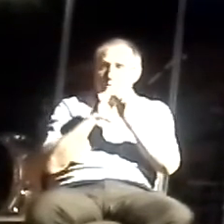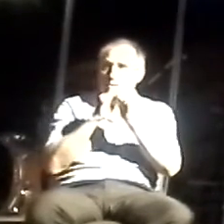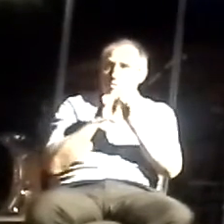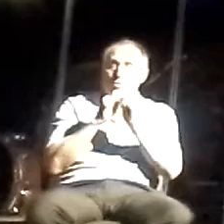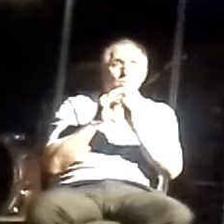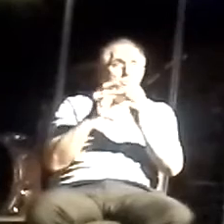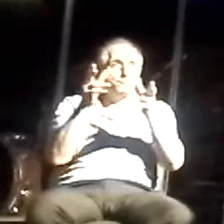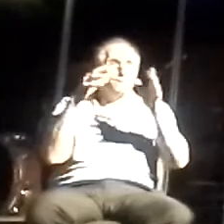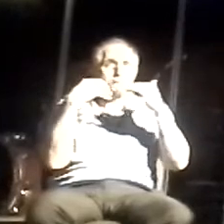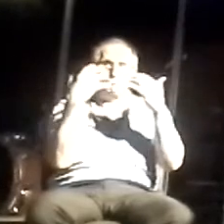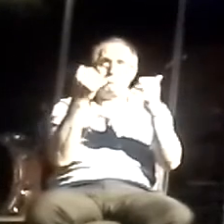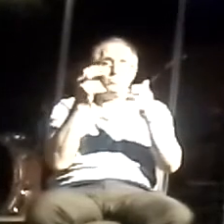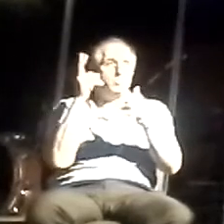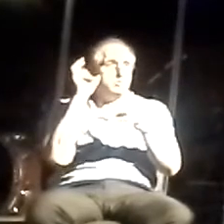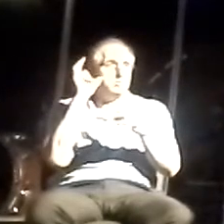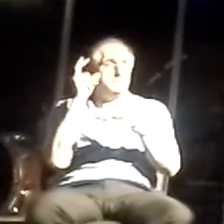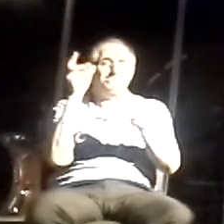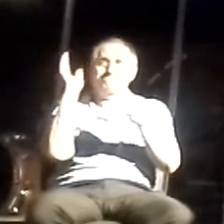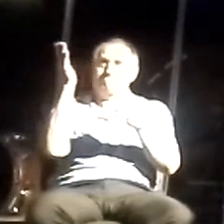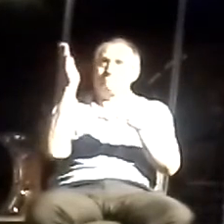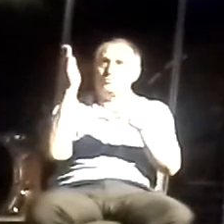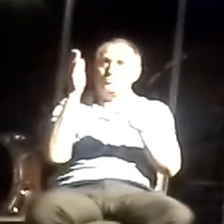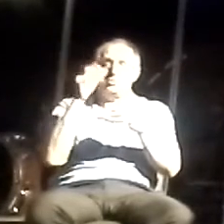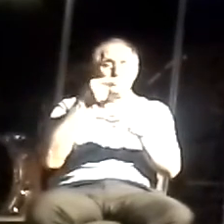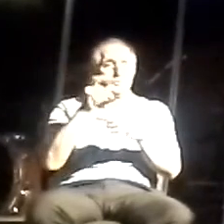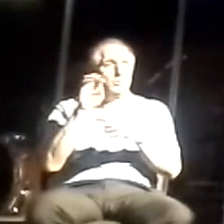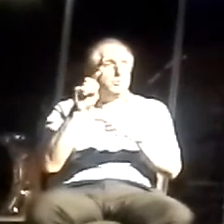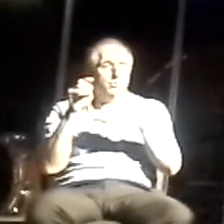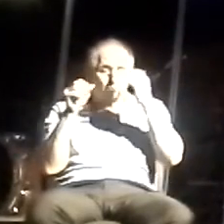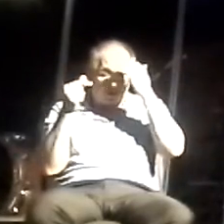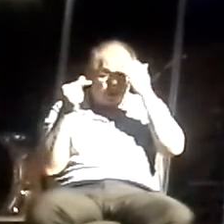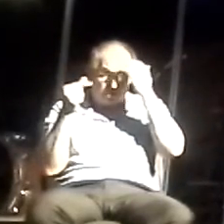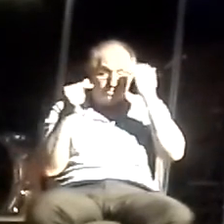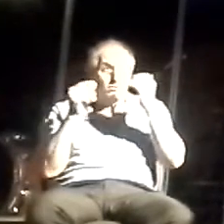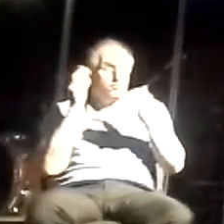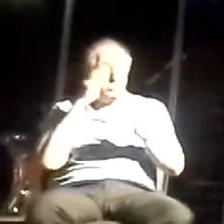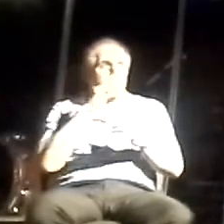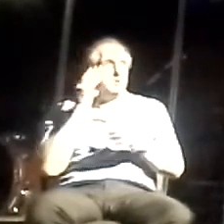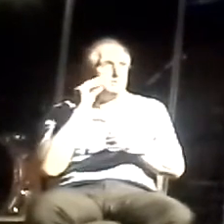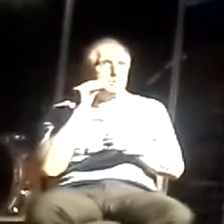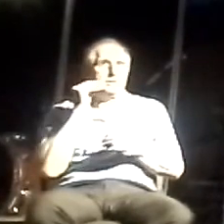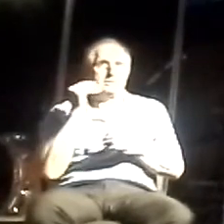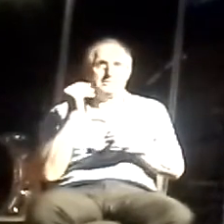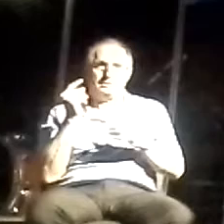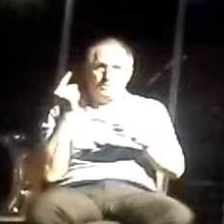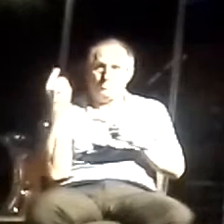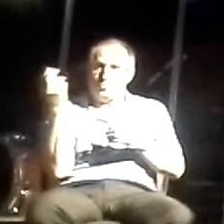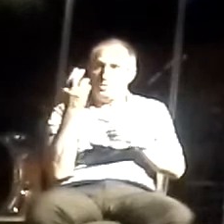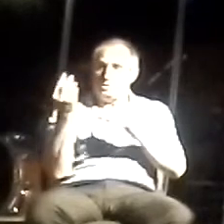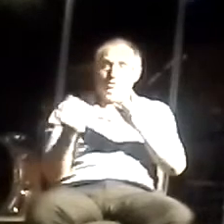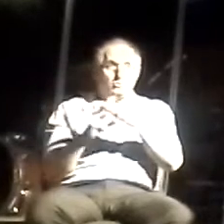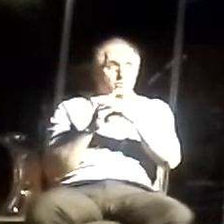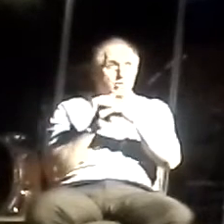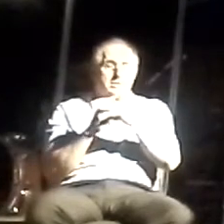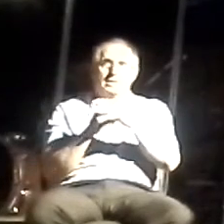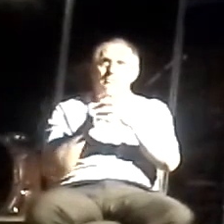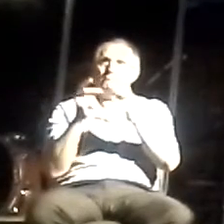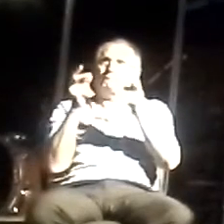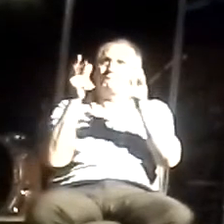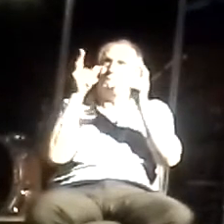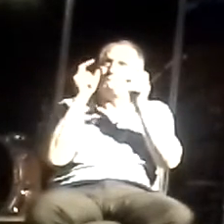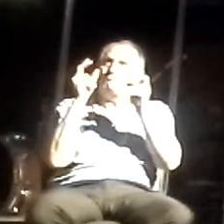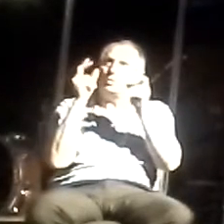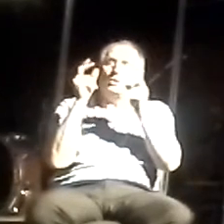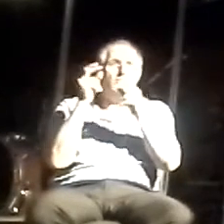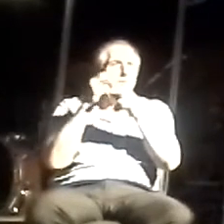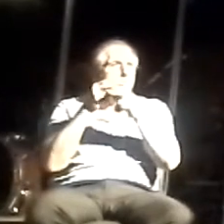hear a message from Pastor Craig Rochelle. And if you've never experienced the GLS, come this Wednesday and just get a preview